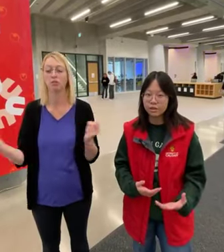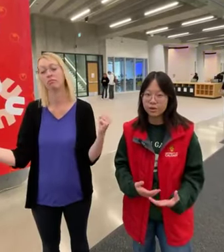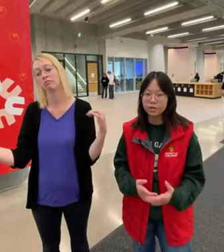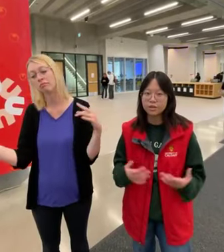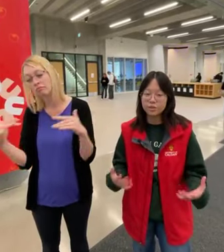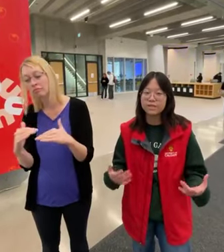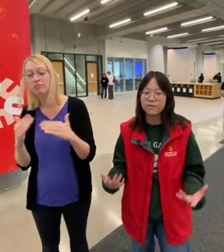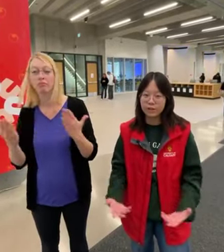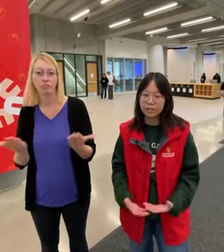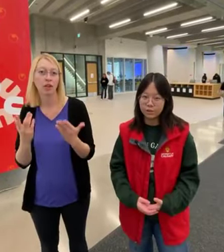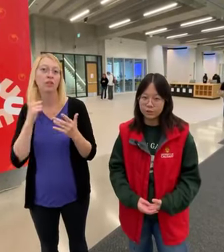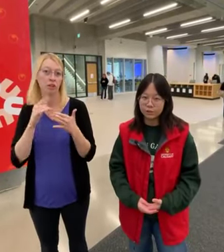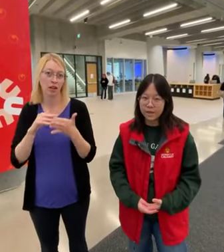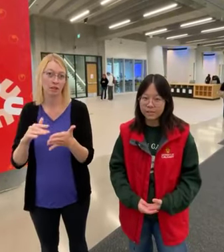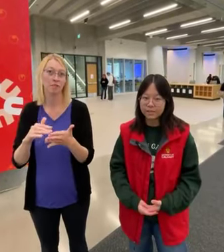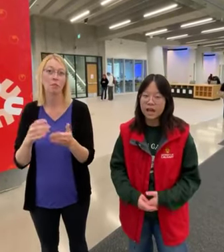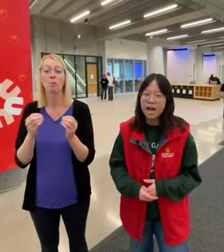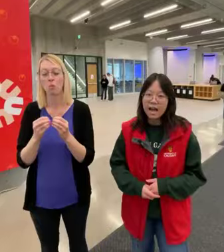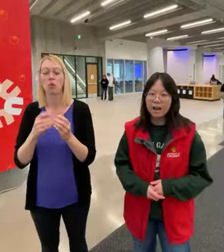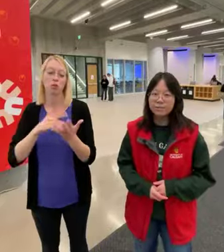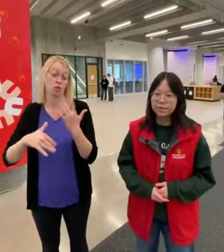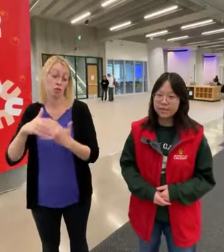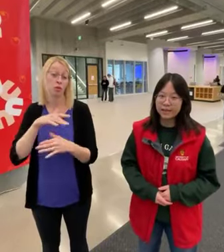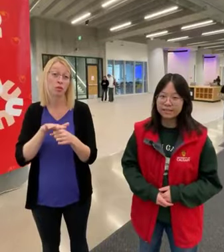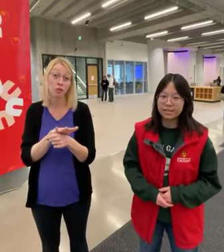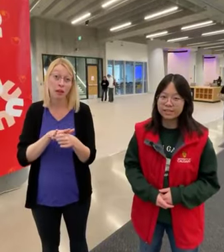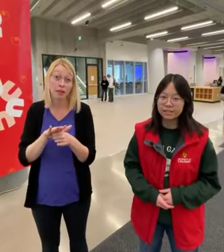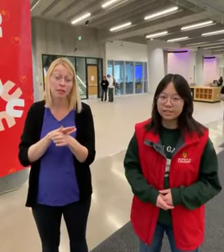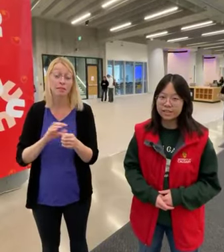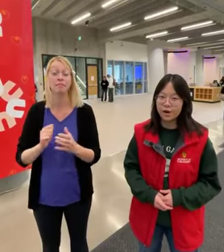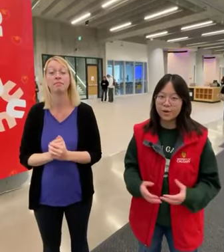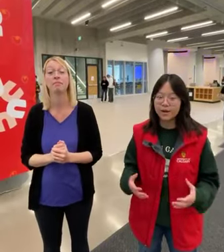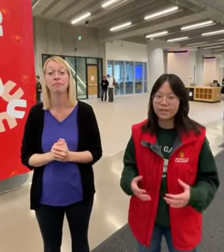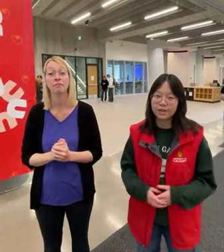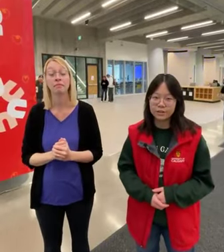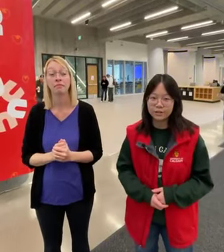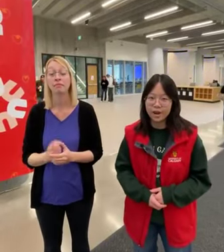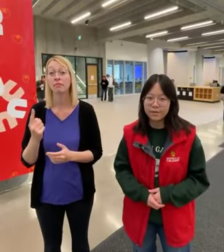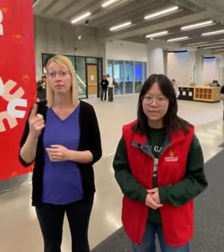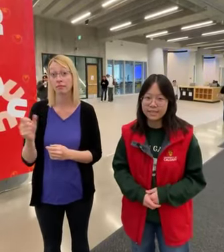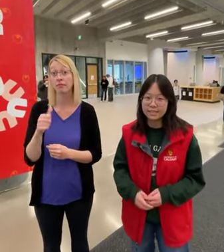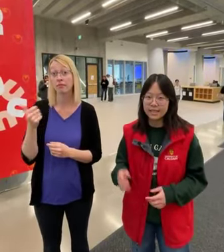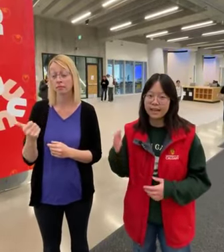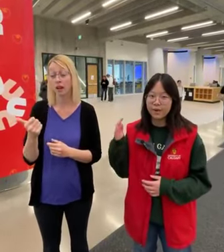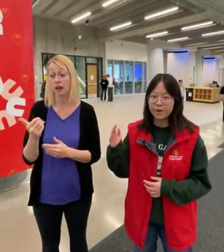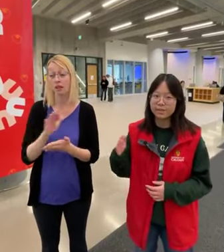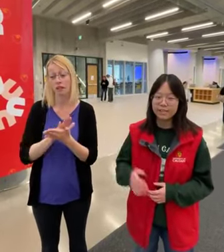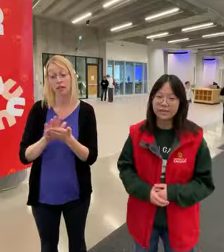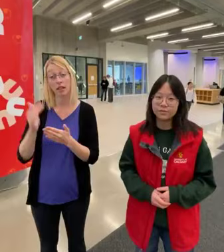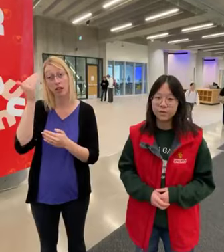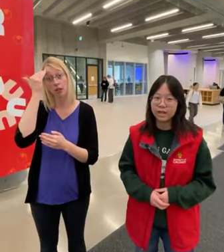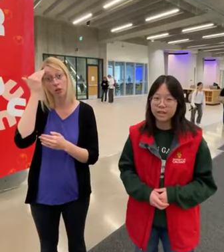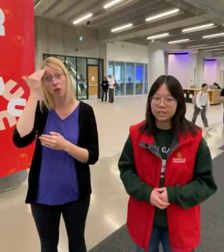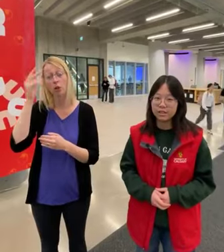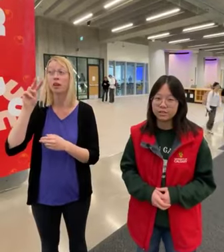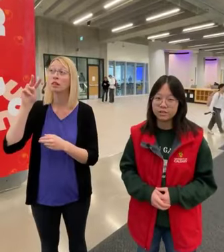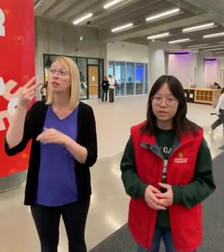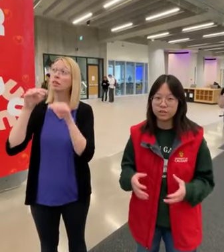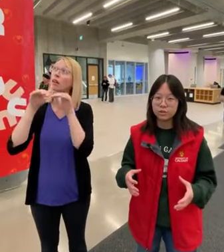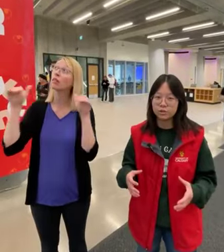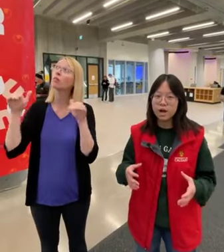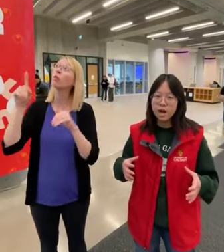studying and a lot of their work. So it is a very social space. Something else that's good to know about the Hunter Student Commons is that up on the second floor we